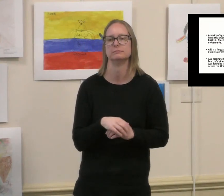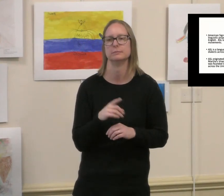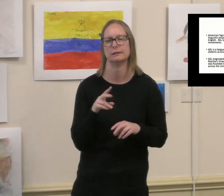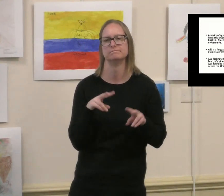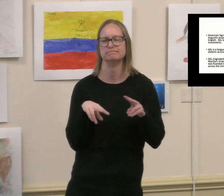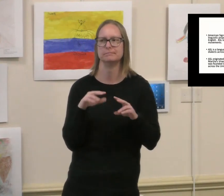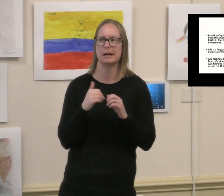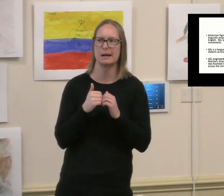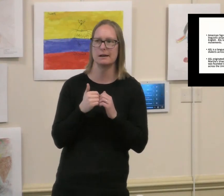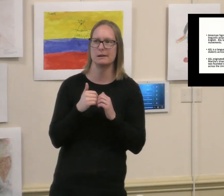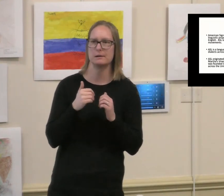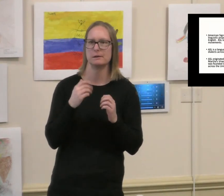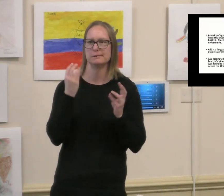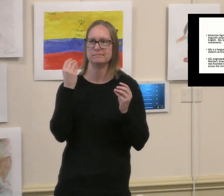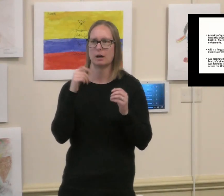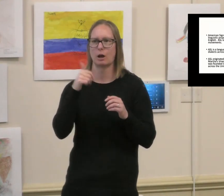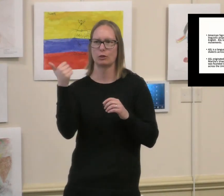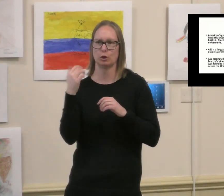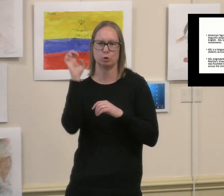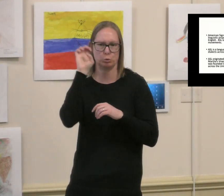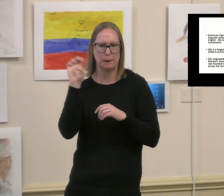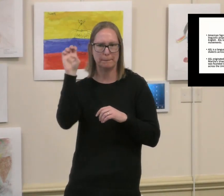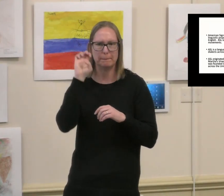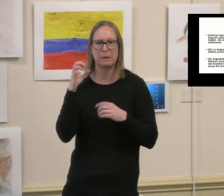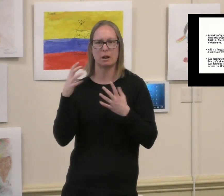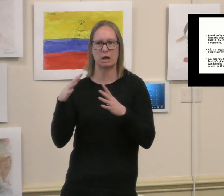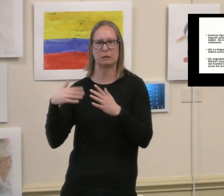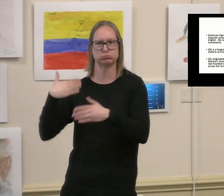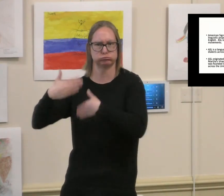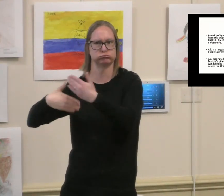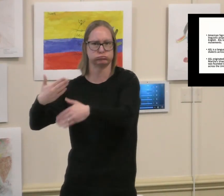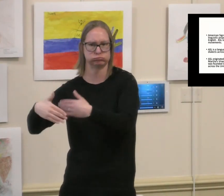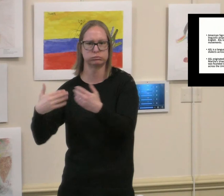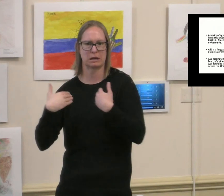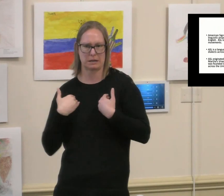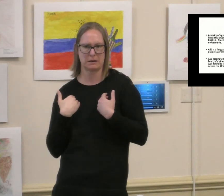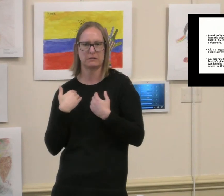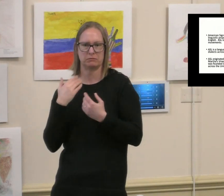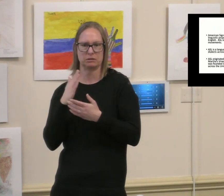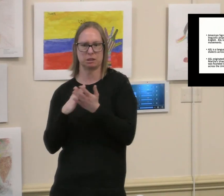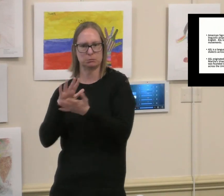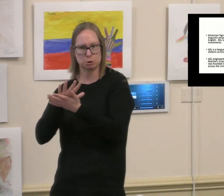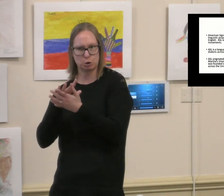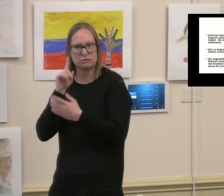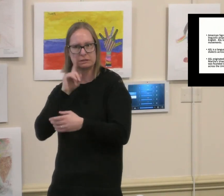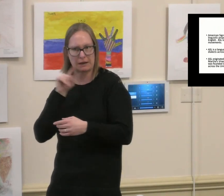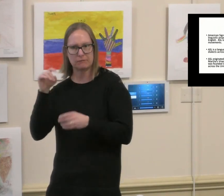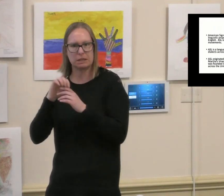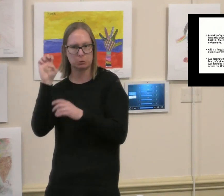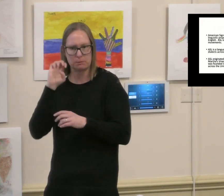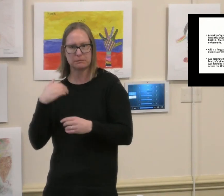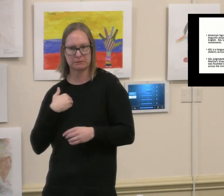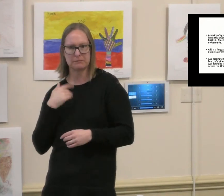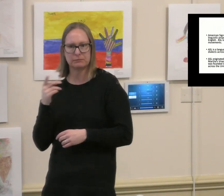the United States. So he traveled to Europe because they already had some processes and schools in